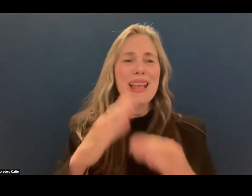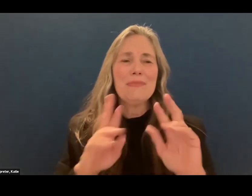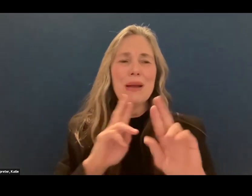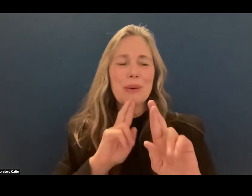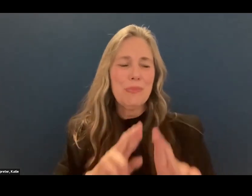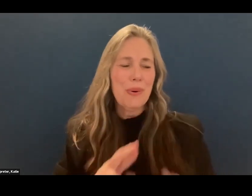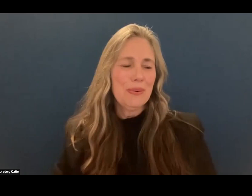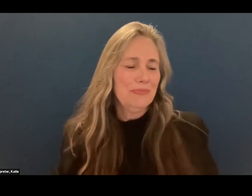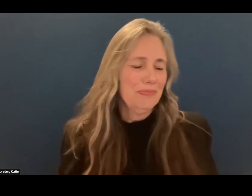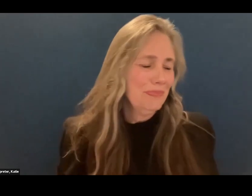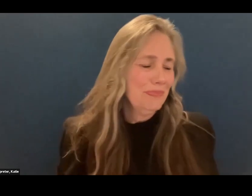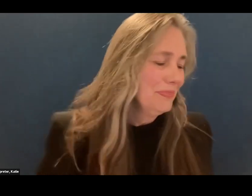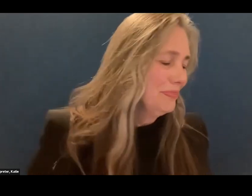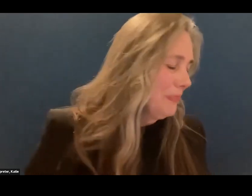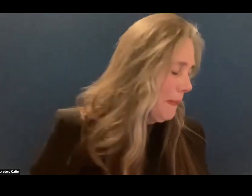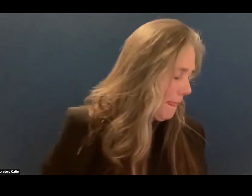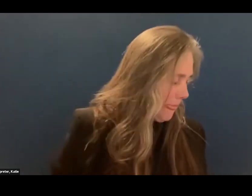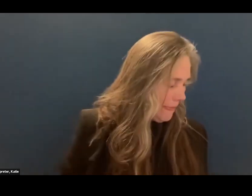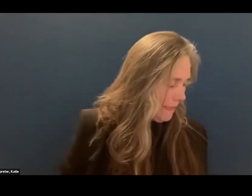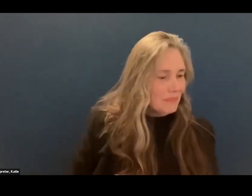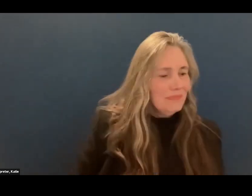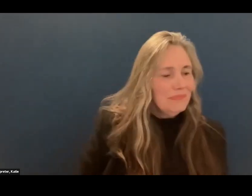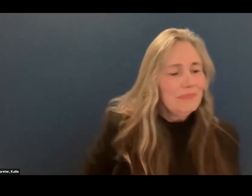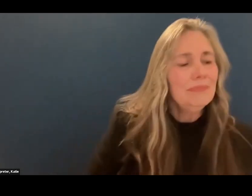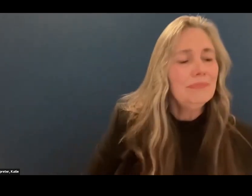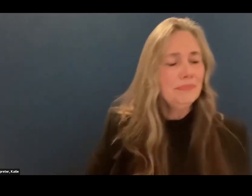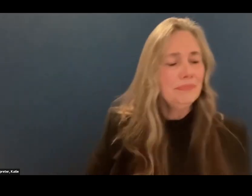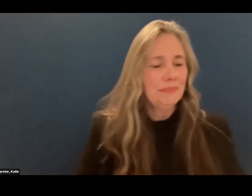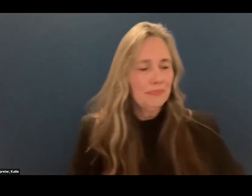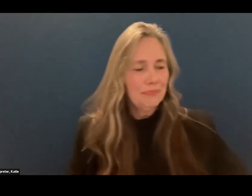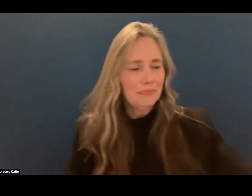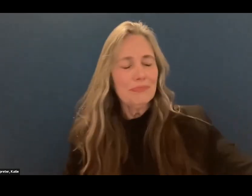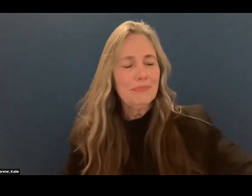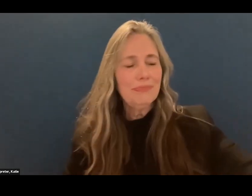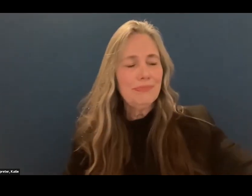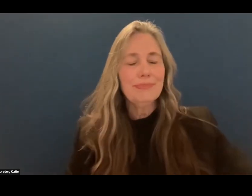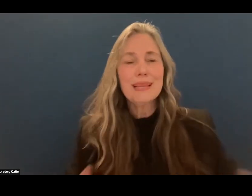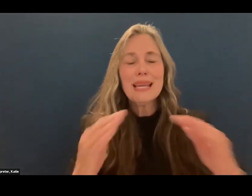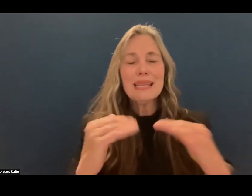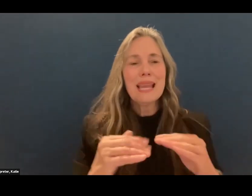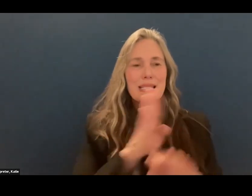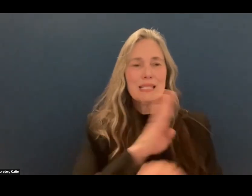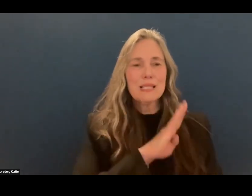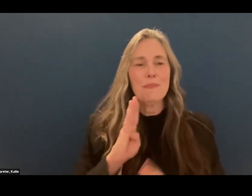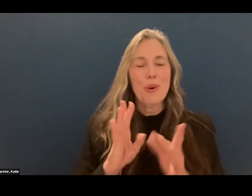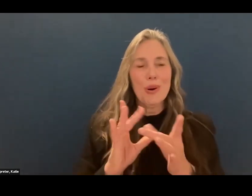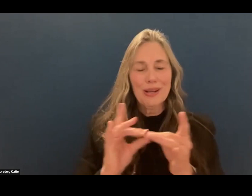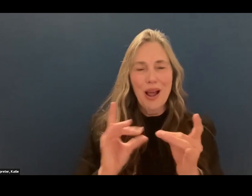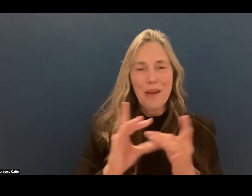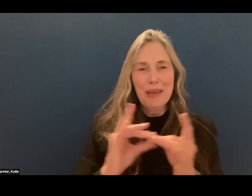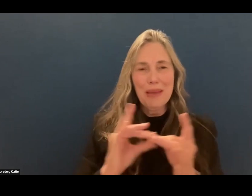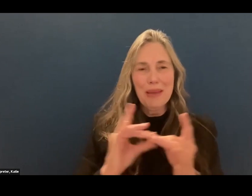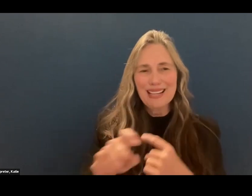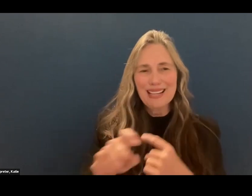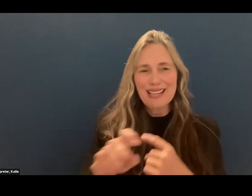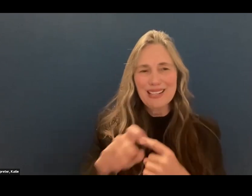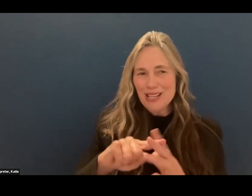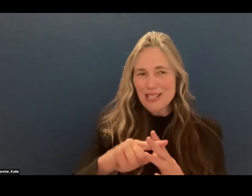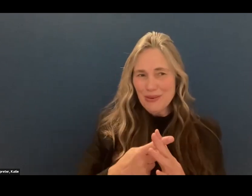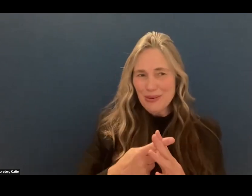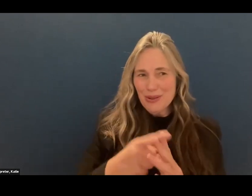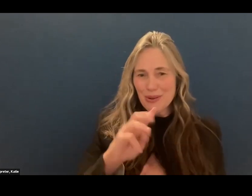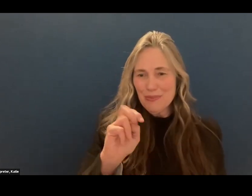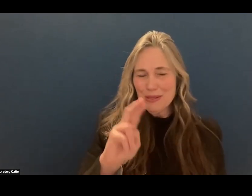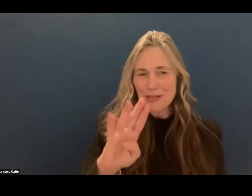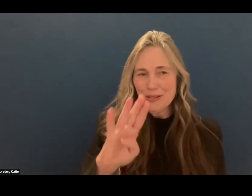report to the board. Thank you, Superintendent Maldonado. Next, we'll go to board comments and correspondence. We'll start with you, Mr. Banning.